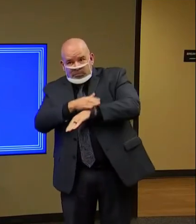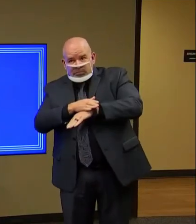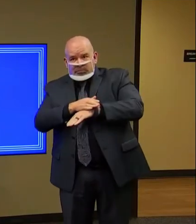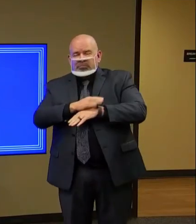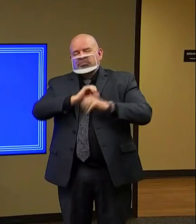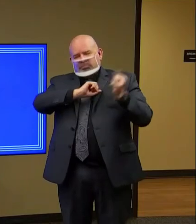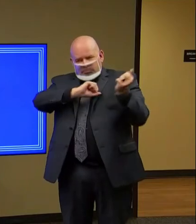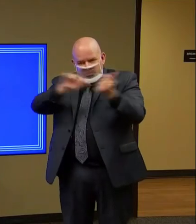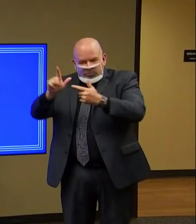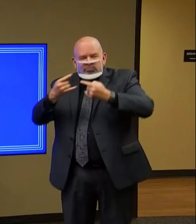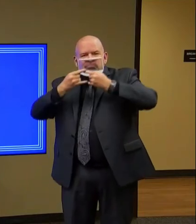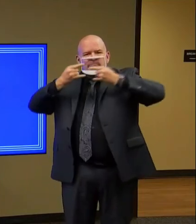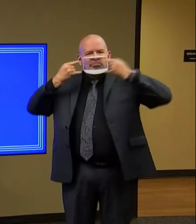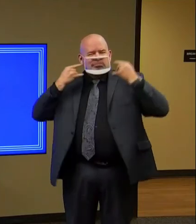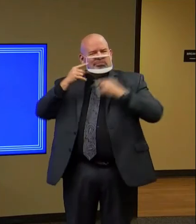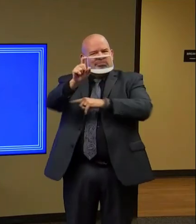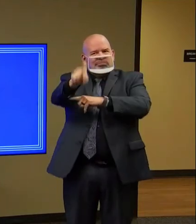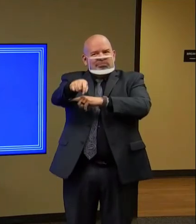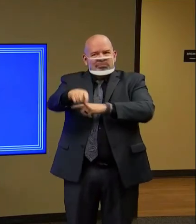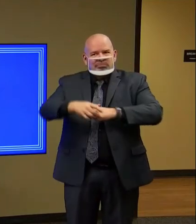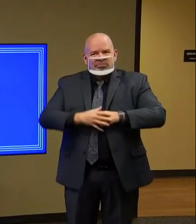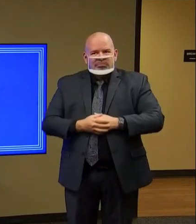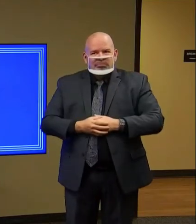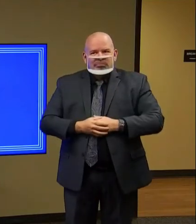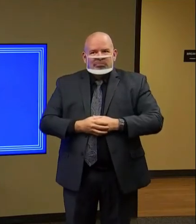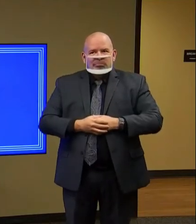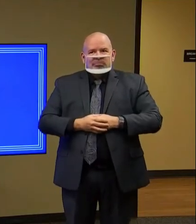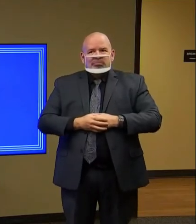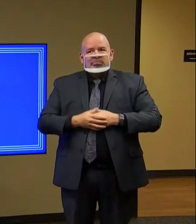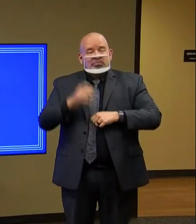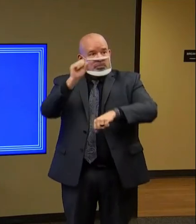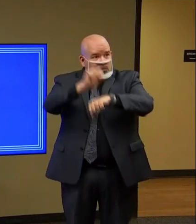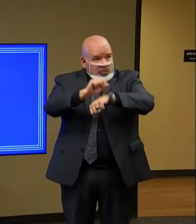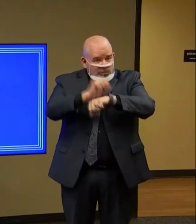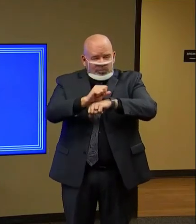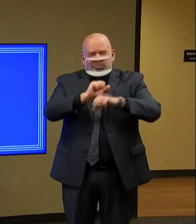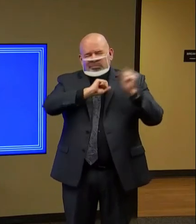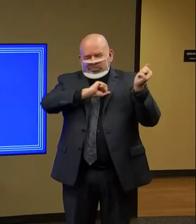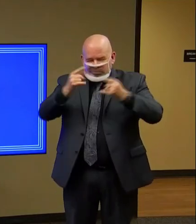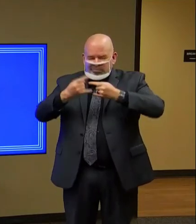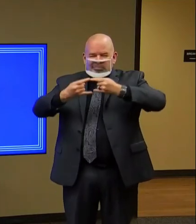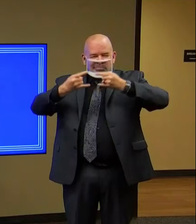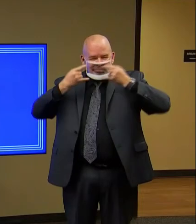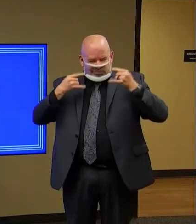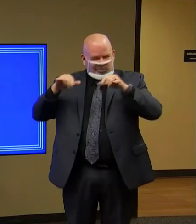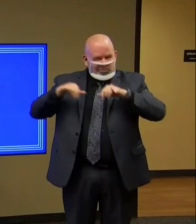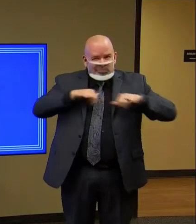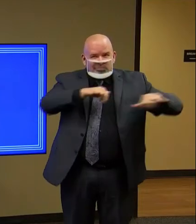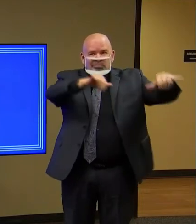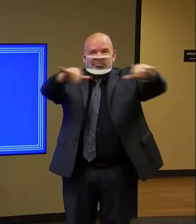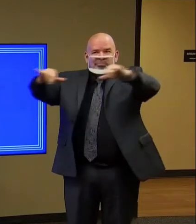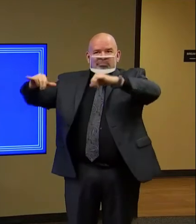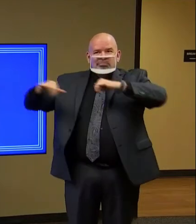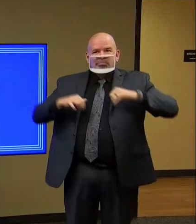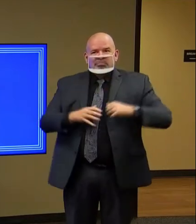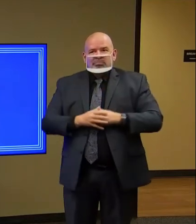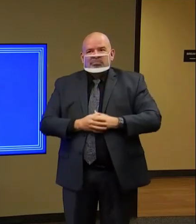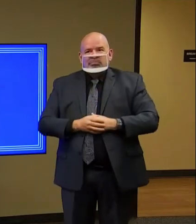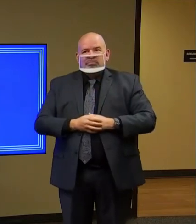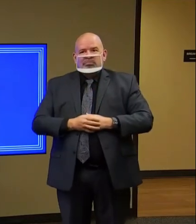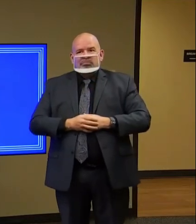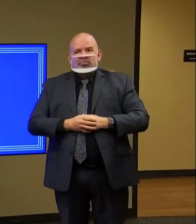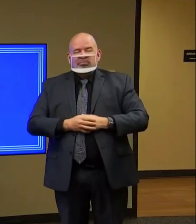we're at work, we're all masked. They were finding that there was a way to spread it even if you're in your own